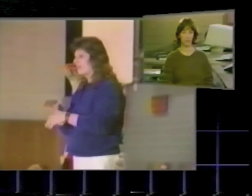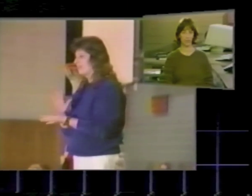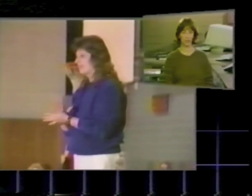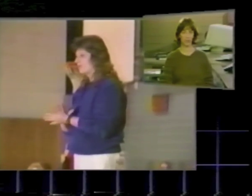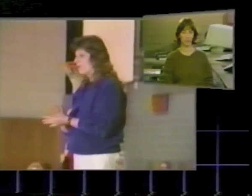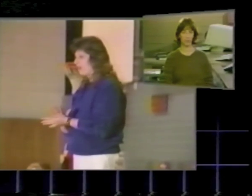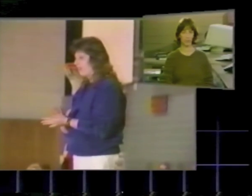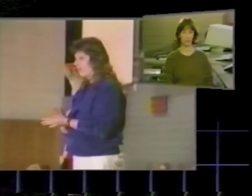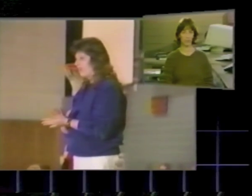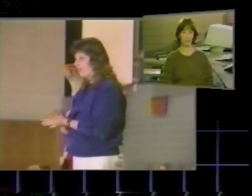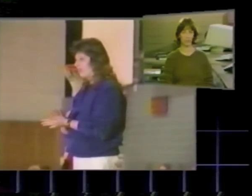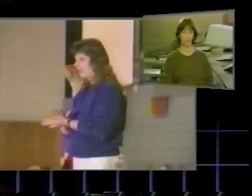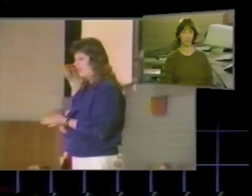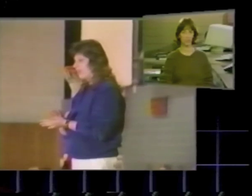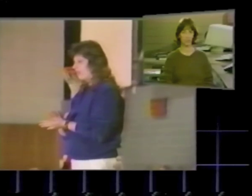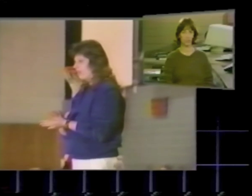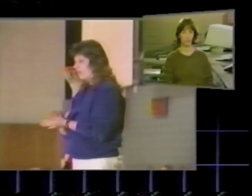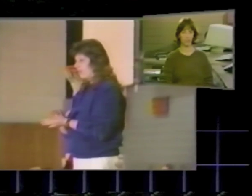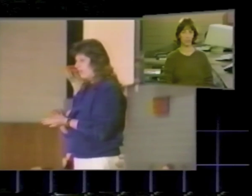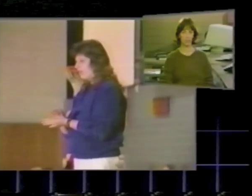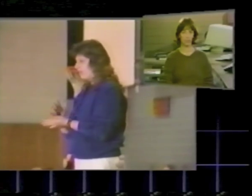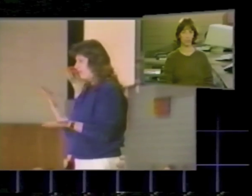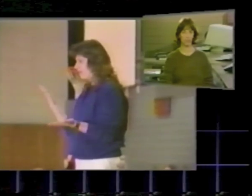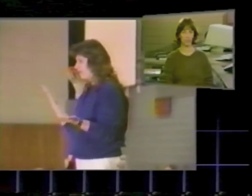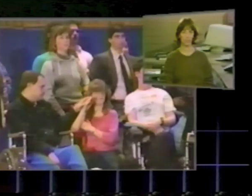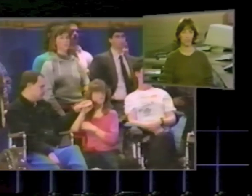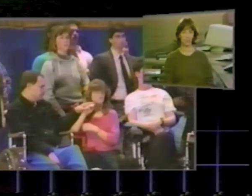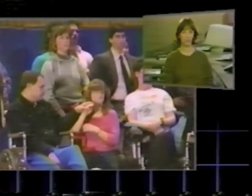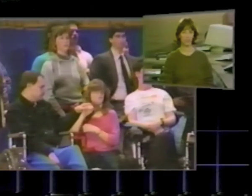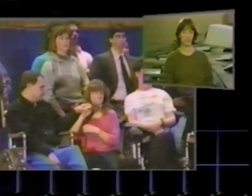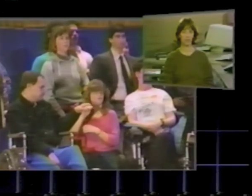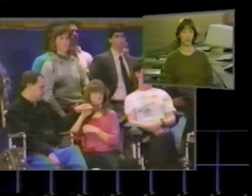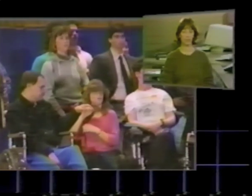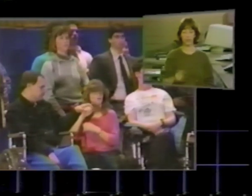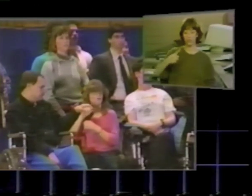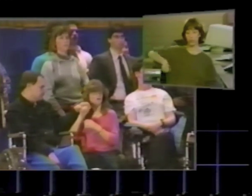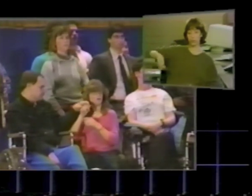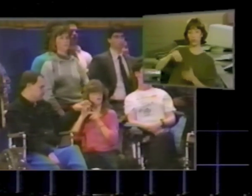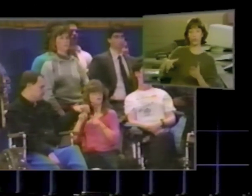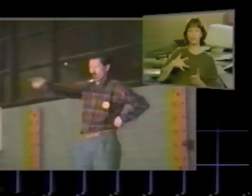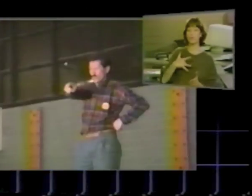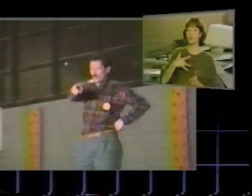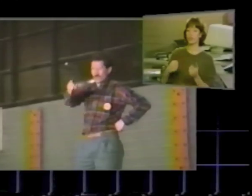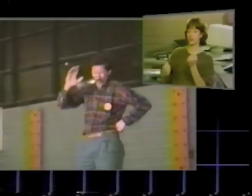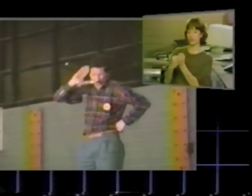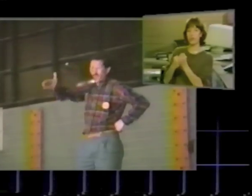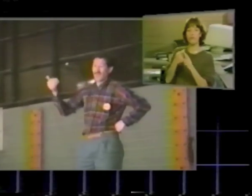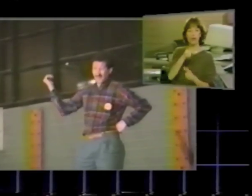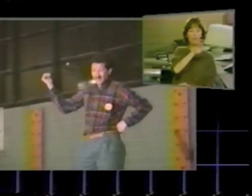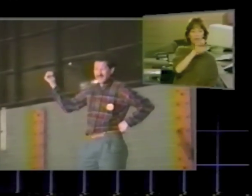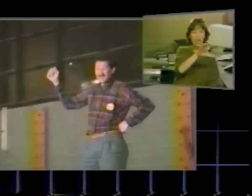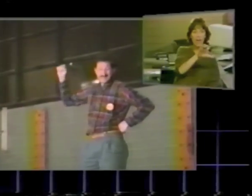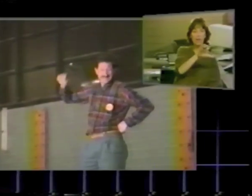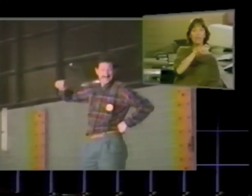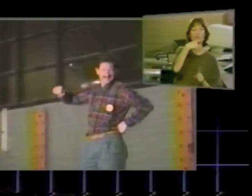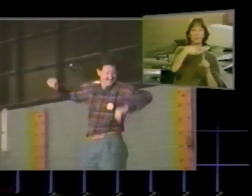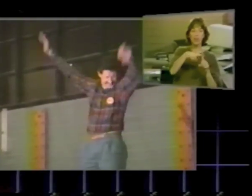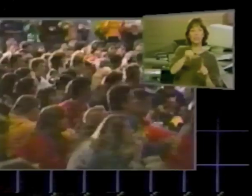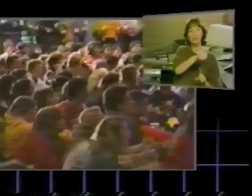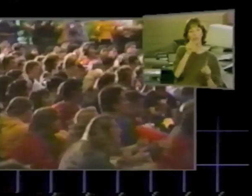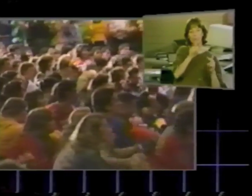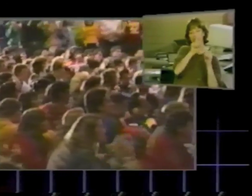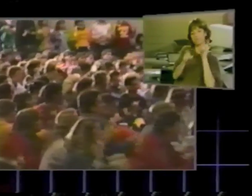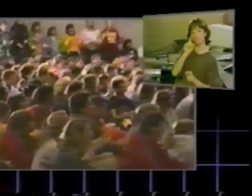means economic breakdown of the school. Students are getting support for their boycott of classes from the faculty, as well as some